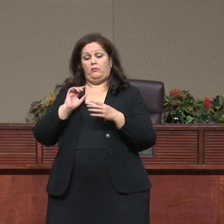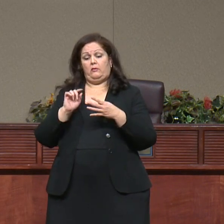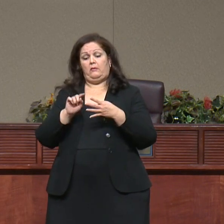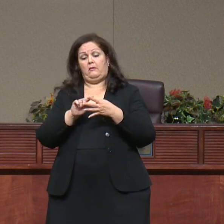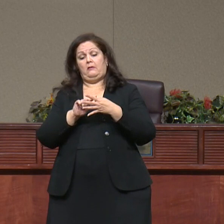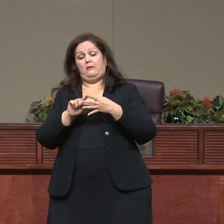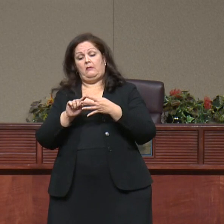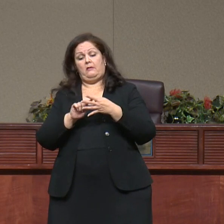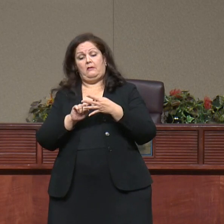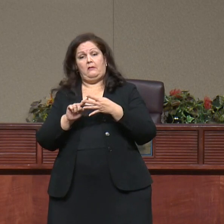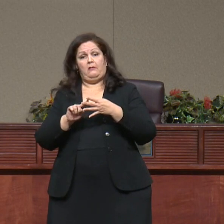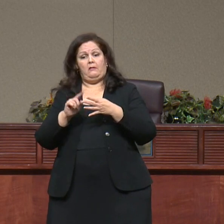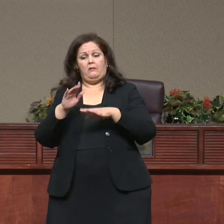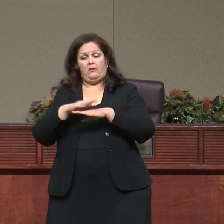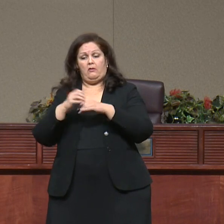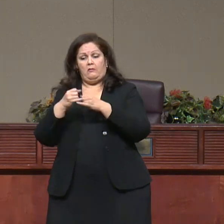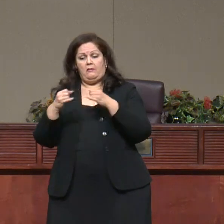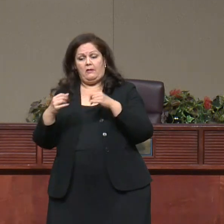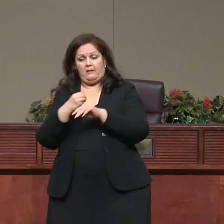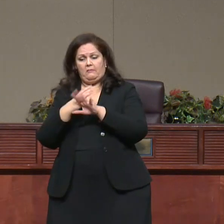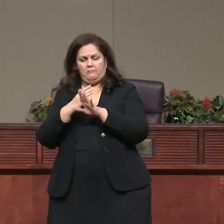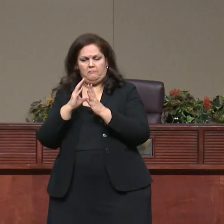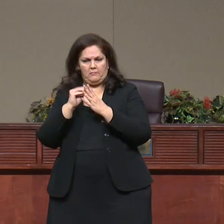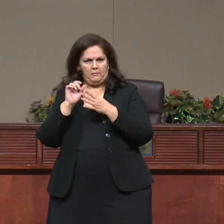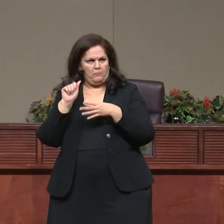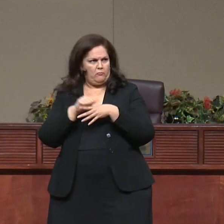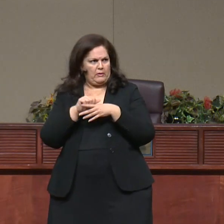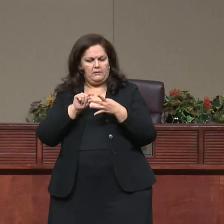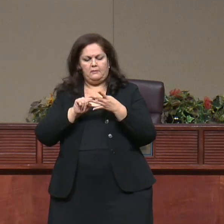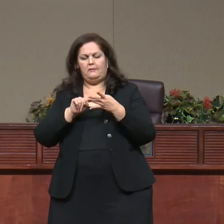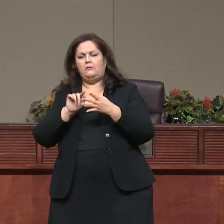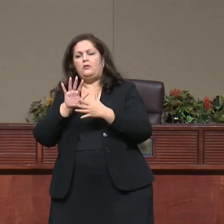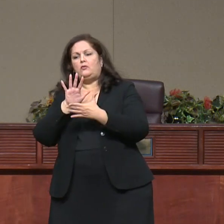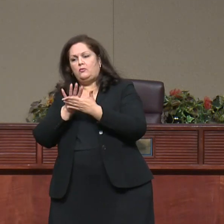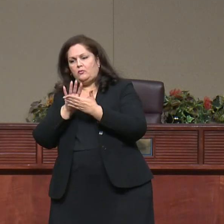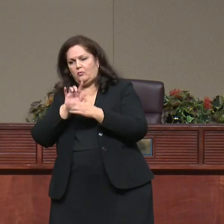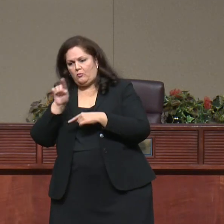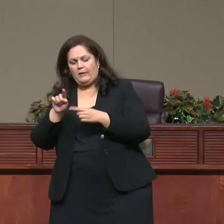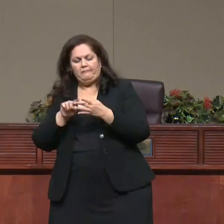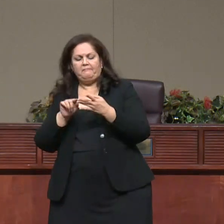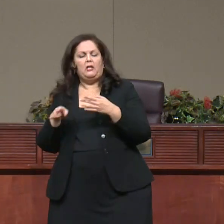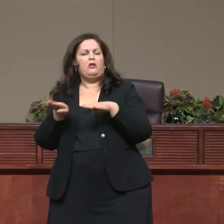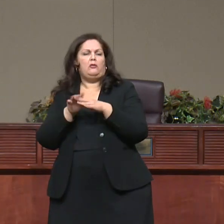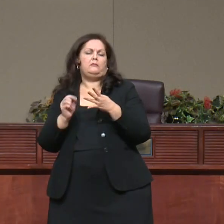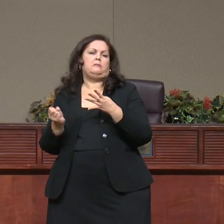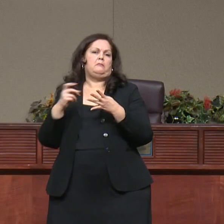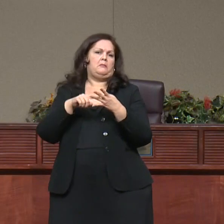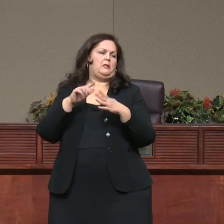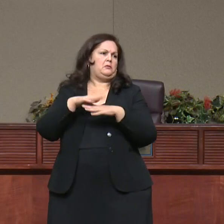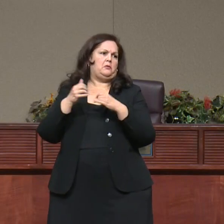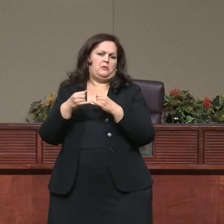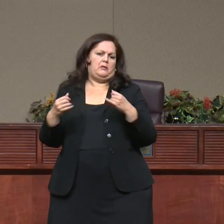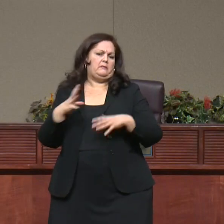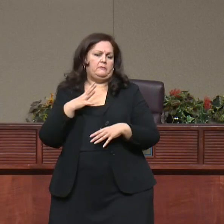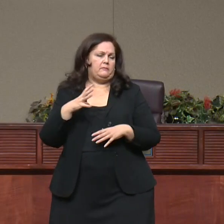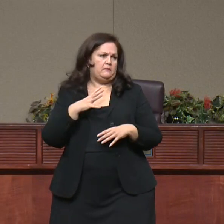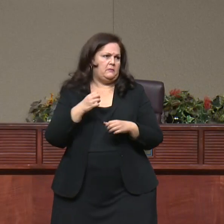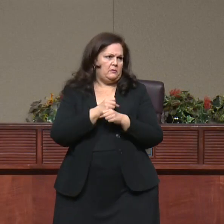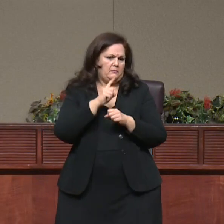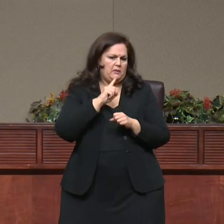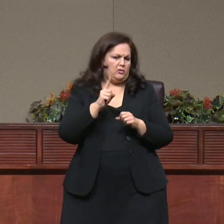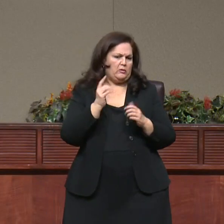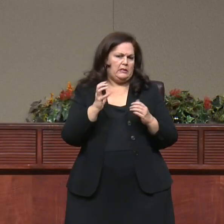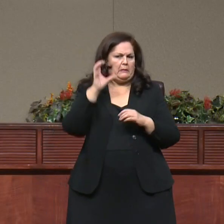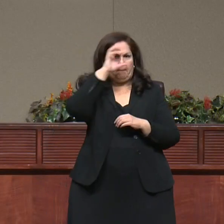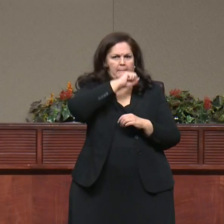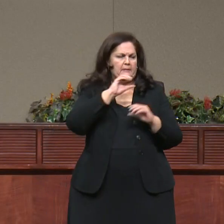it gave us a good opportunity there and a great way for us to continue to make sure that they didn't lose anything in